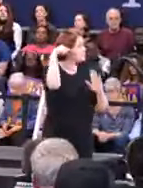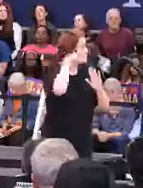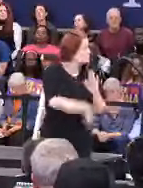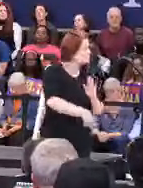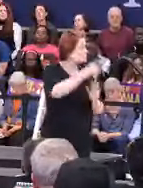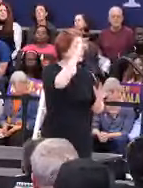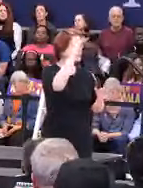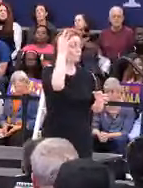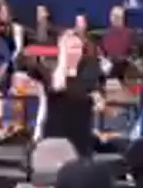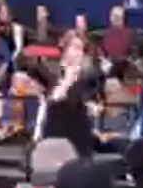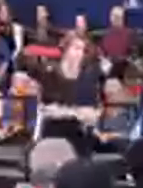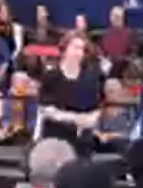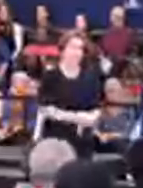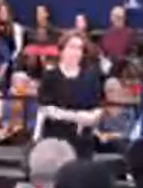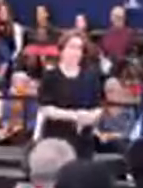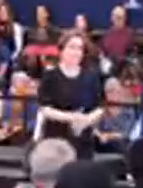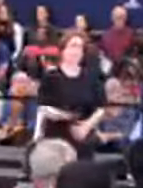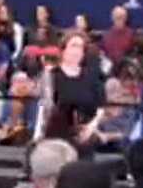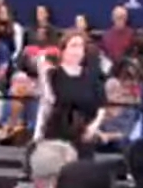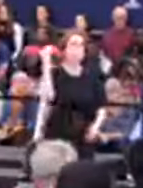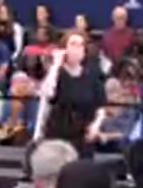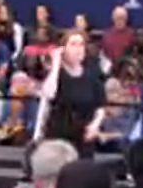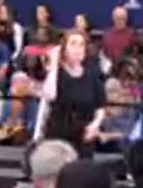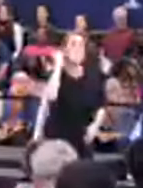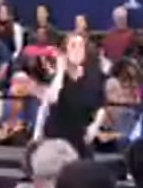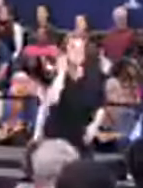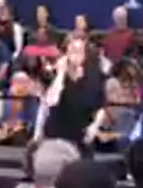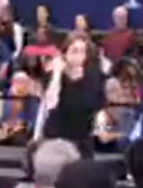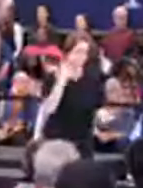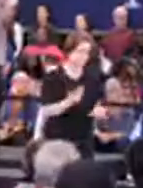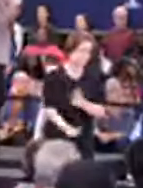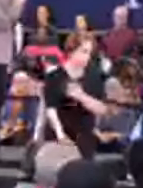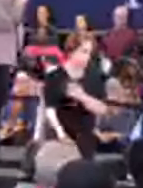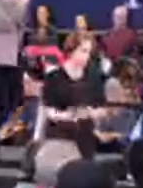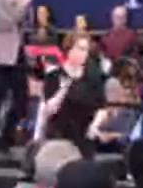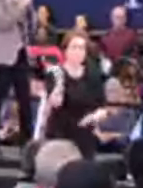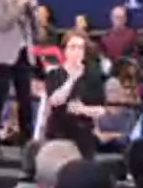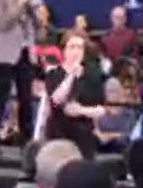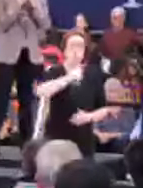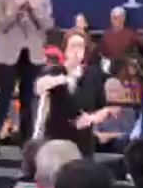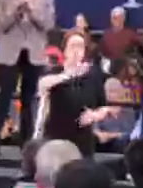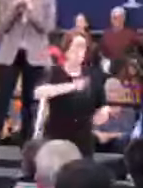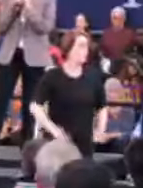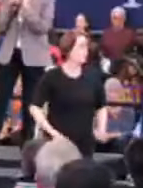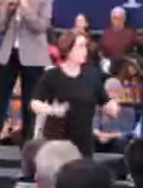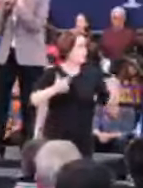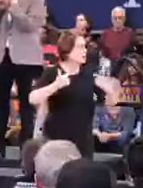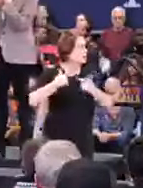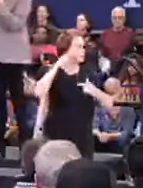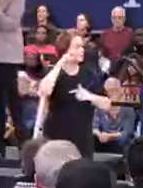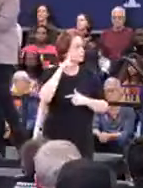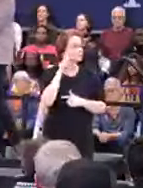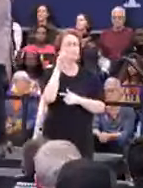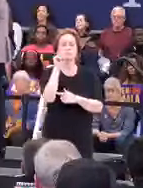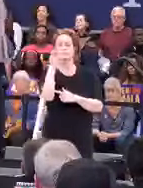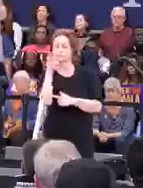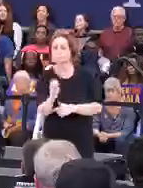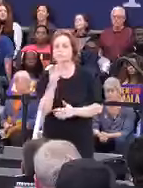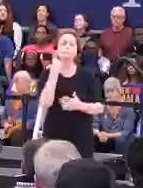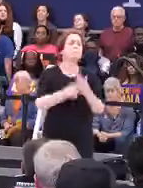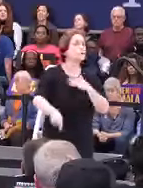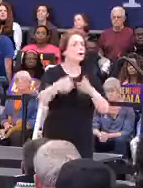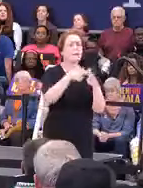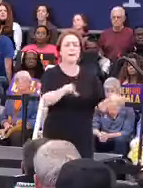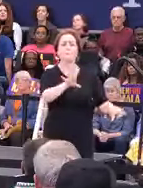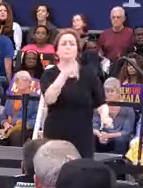faith in knowing that regardless of where people live, their gender, their race, or the language their grandmother